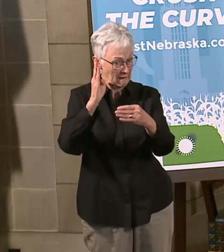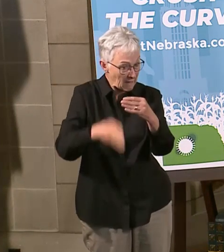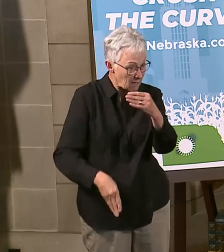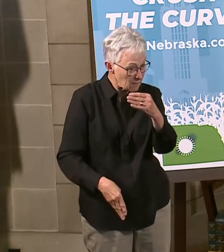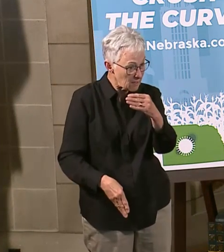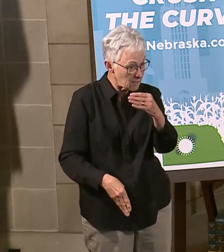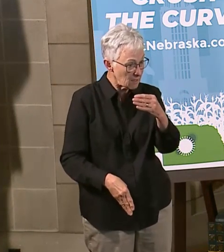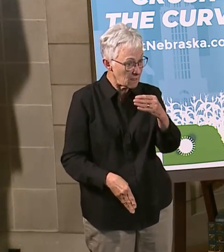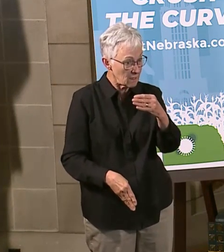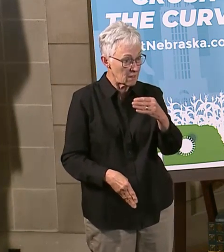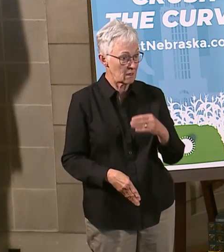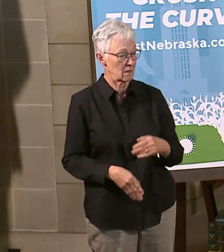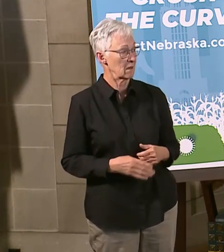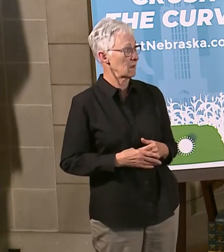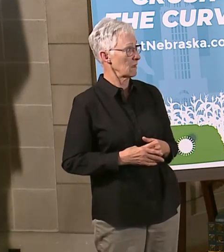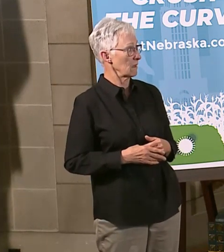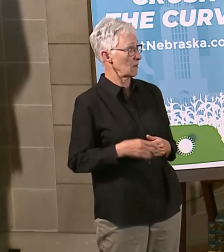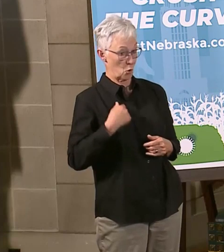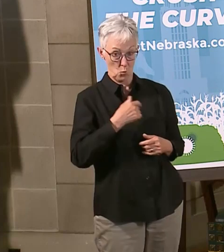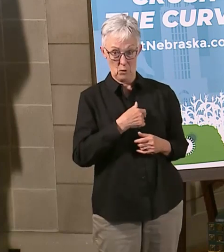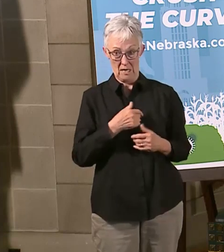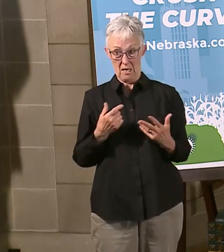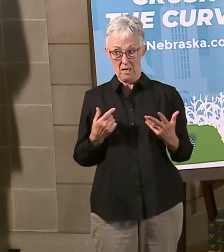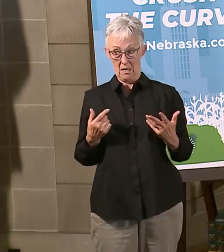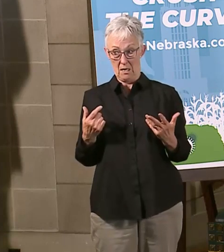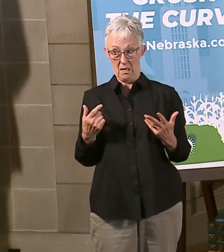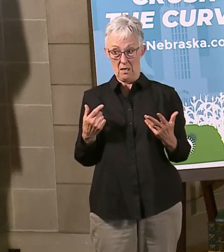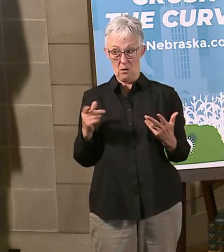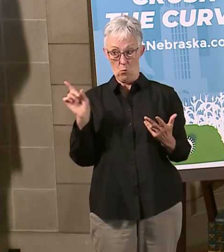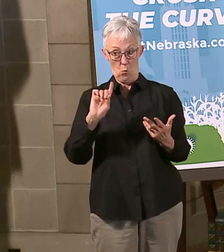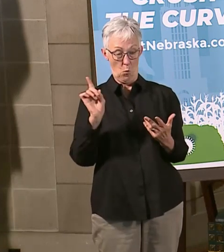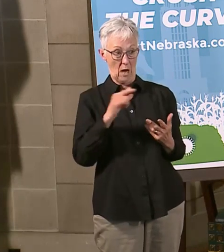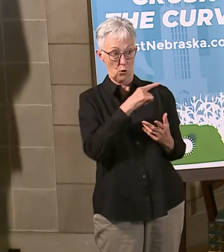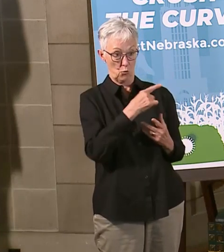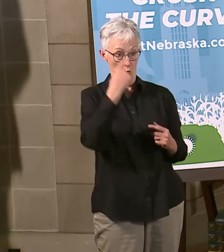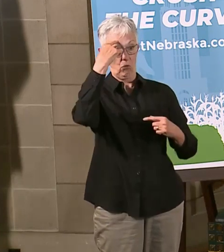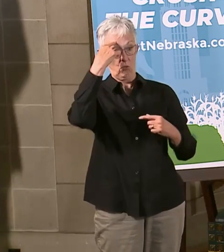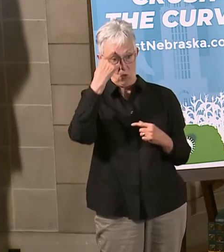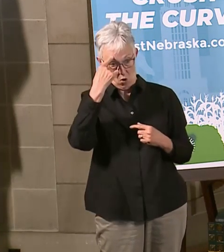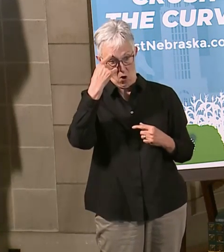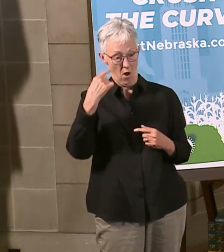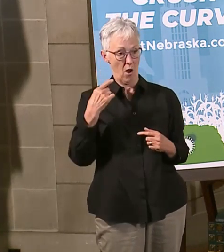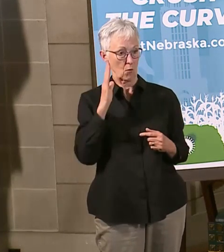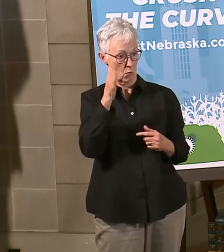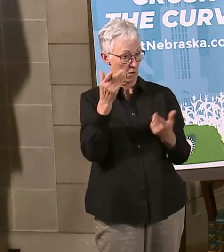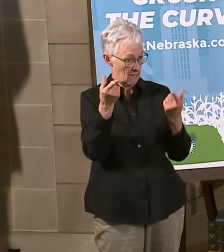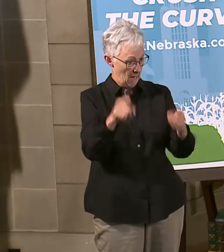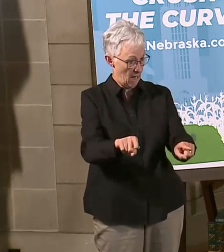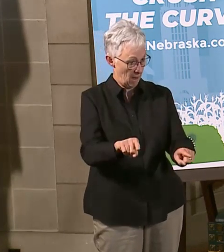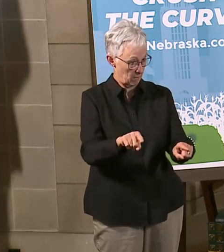are we at where you thought we were going to be as far as number of cases, or have we?